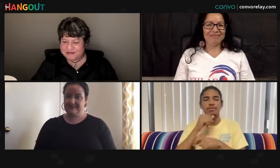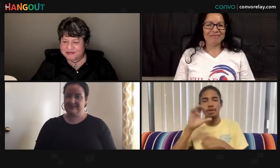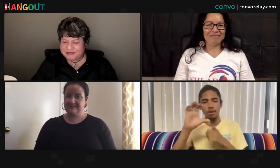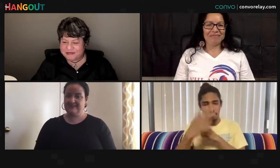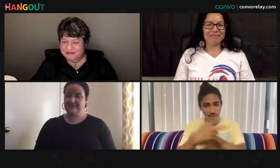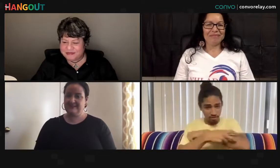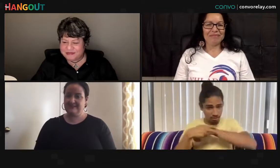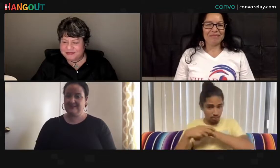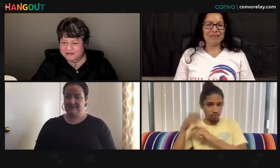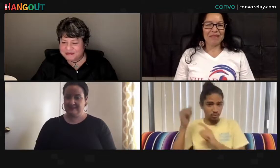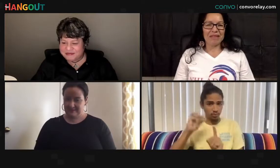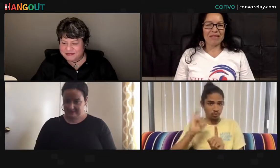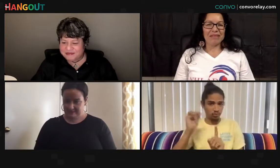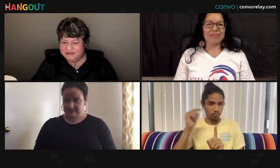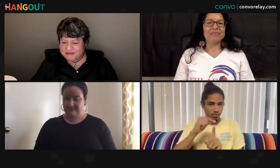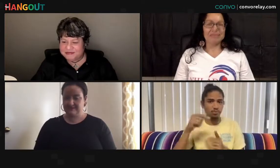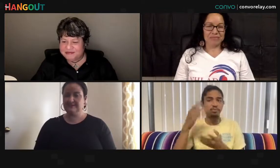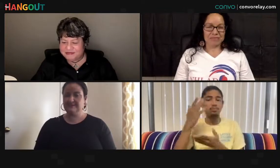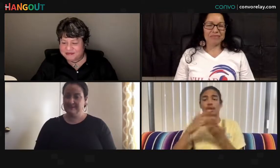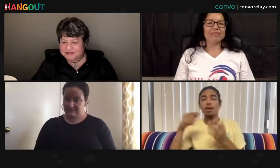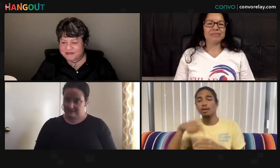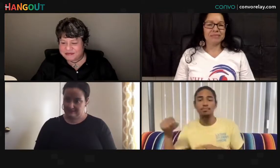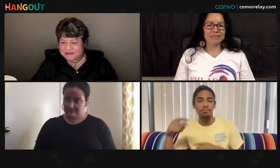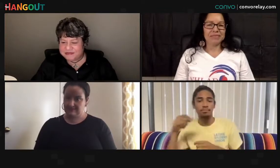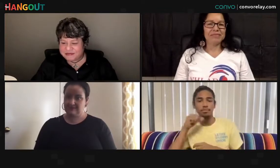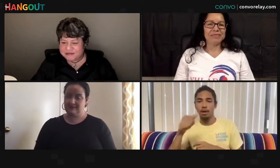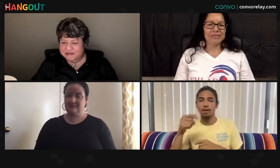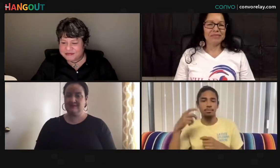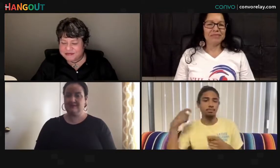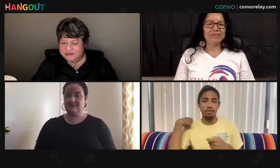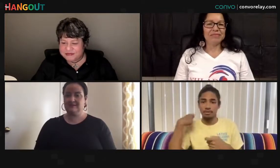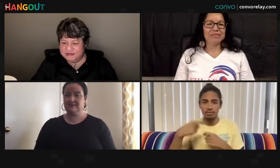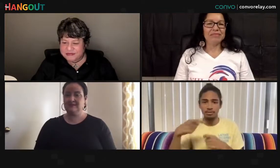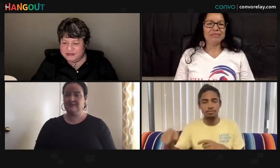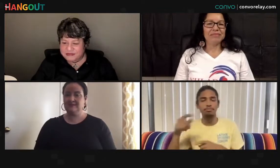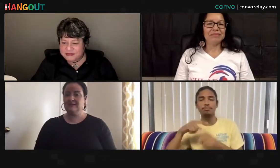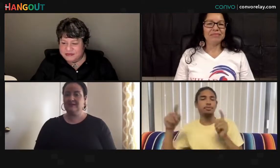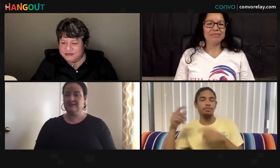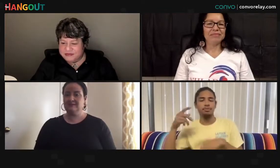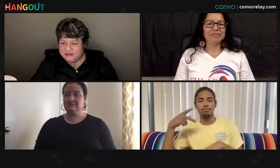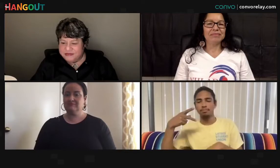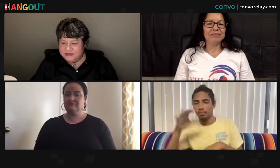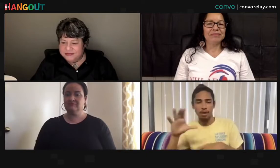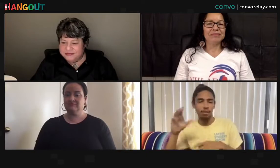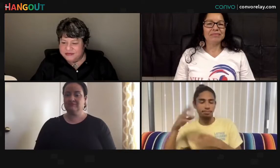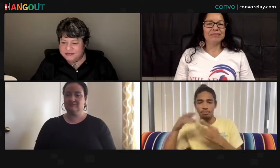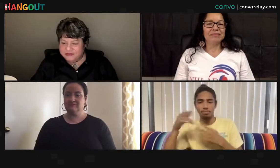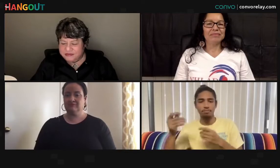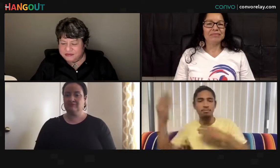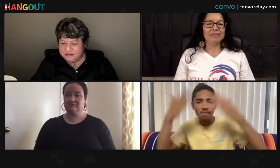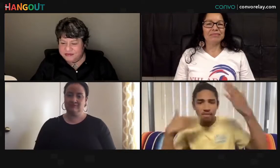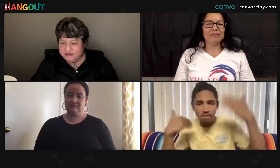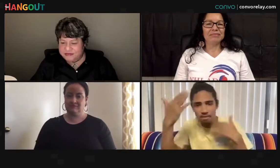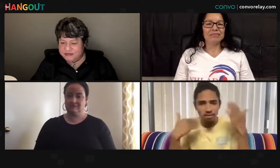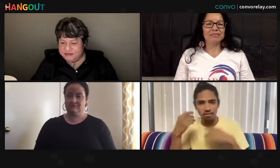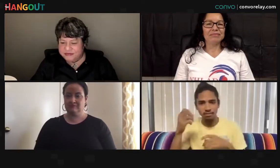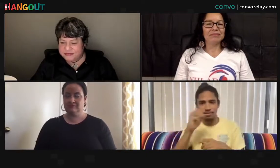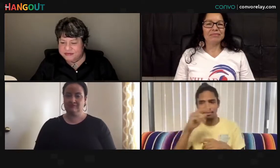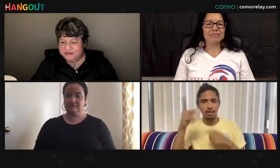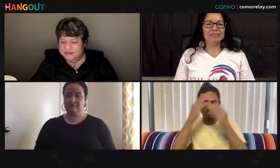get excited. And be careful not to culturally appropriate this holiday because a lot of people who aren't,